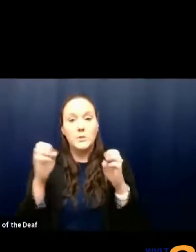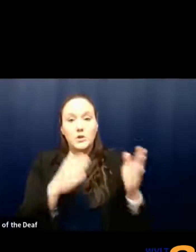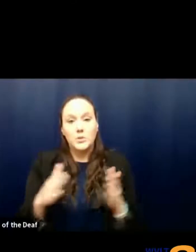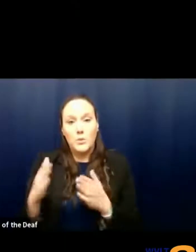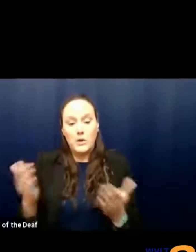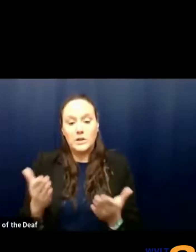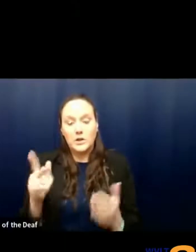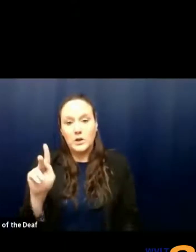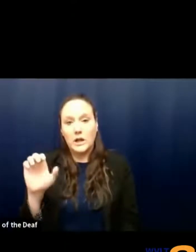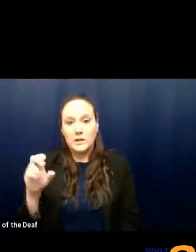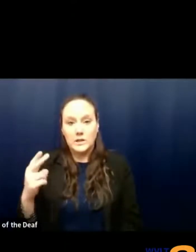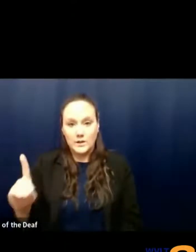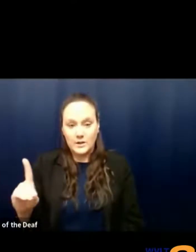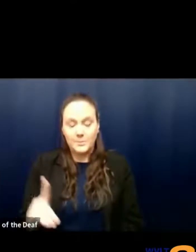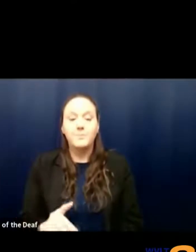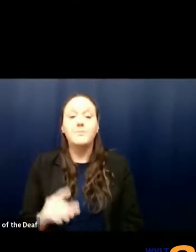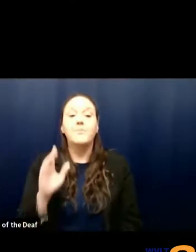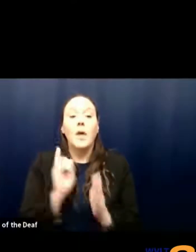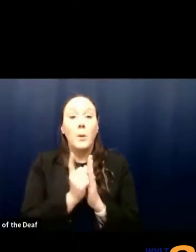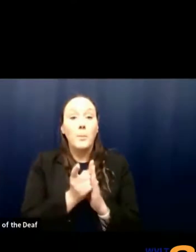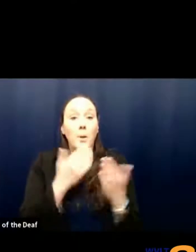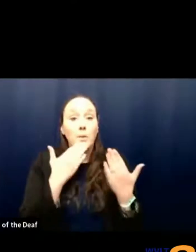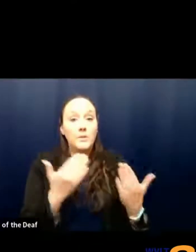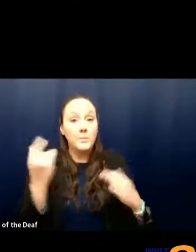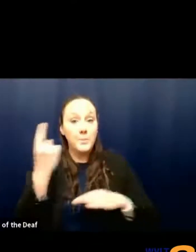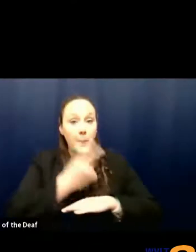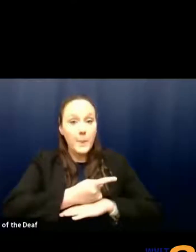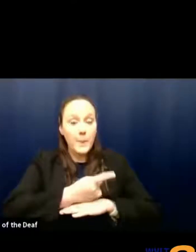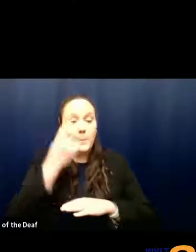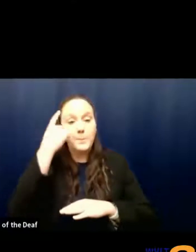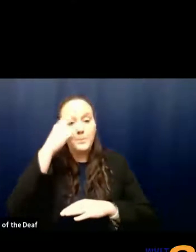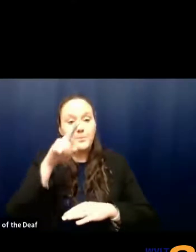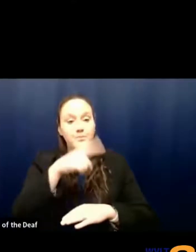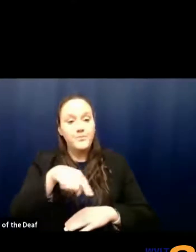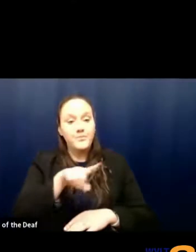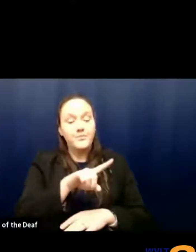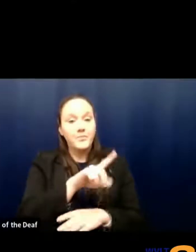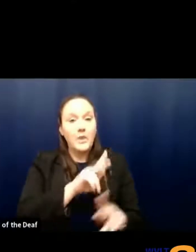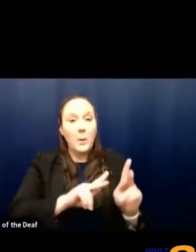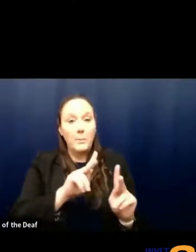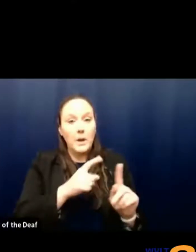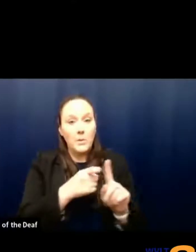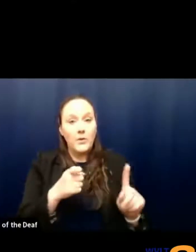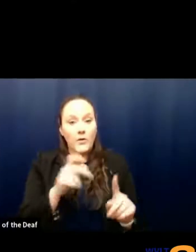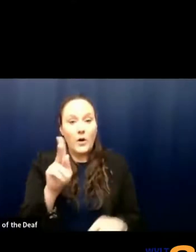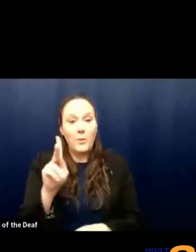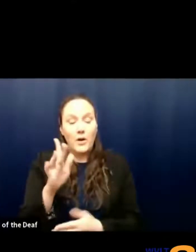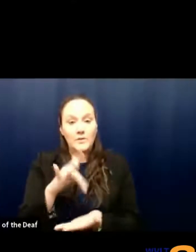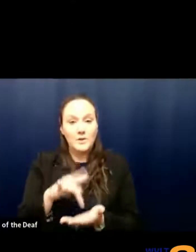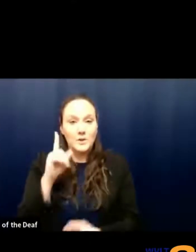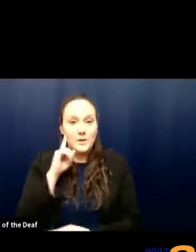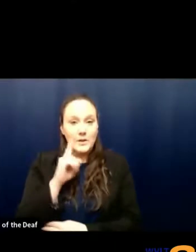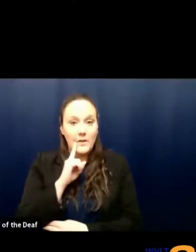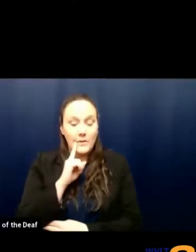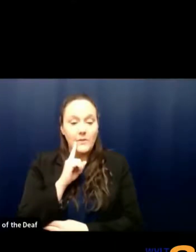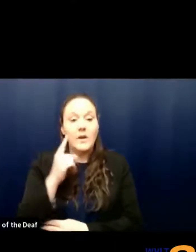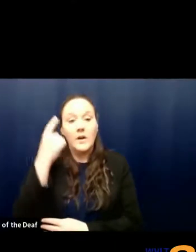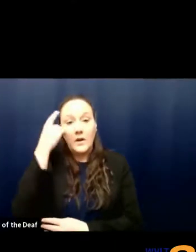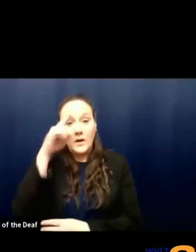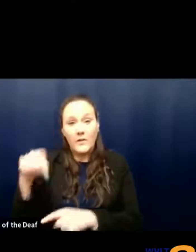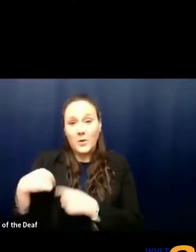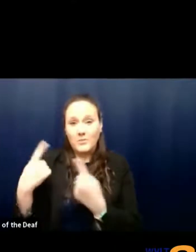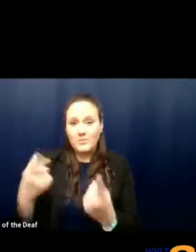Department. Our moment of gratitude today is dedicated to the folks from the Knoxville Center of the Deaf. For months, they